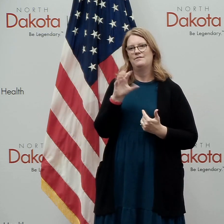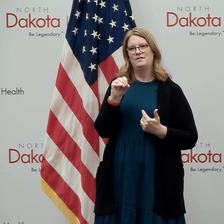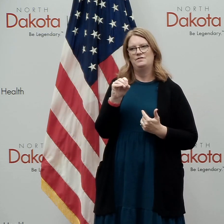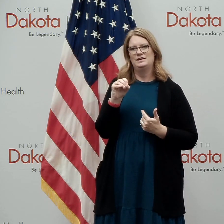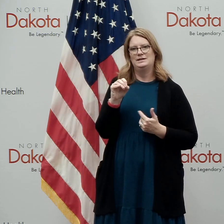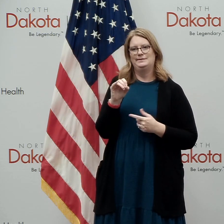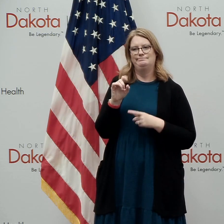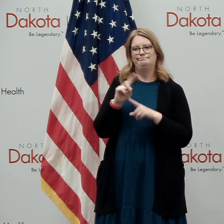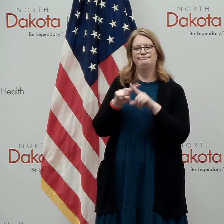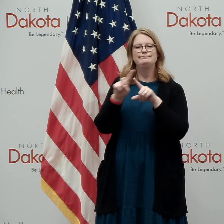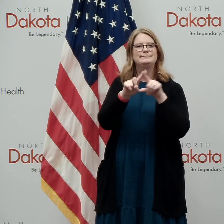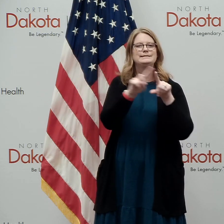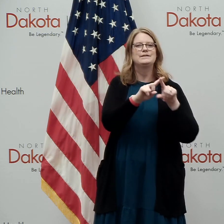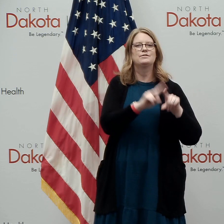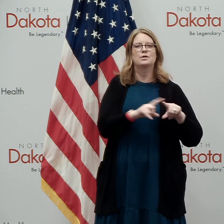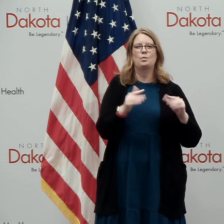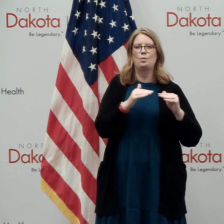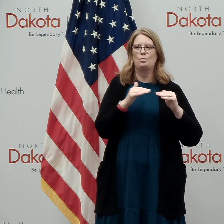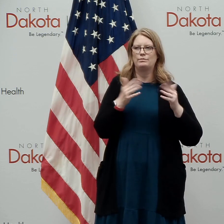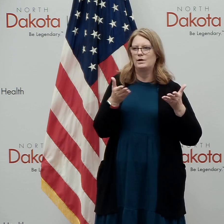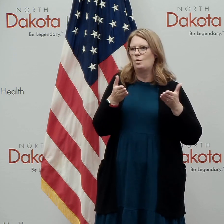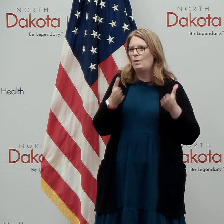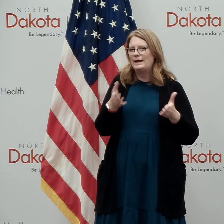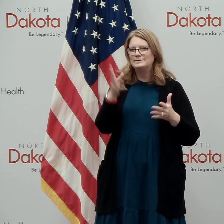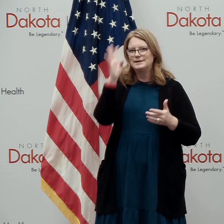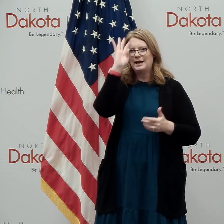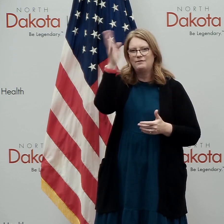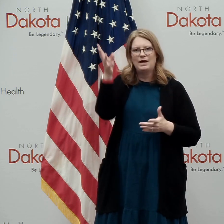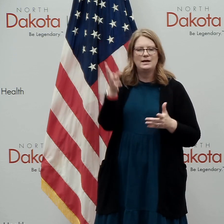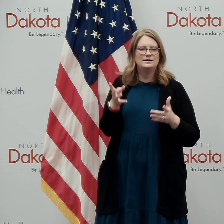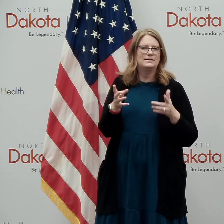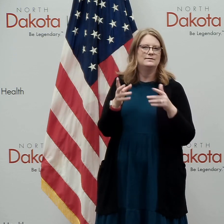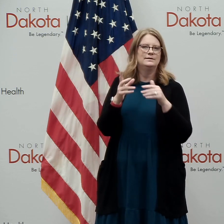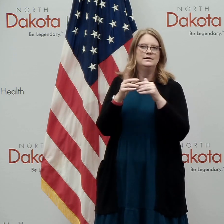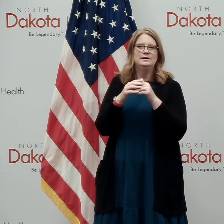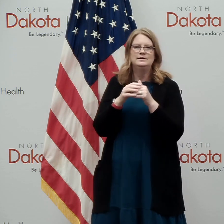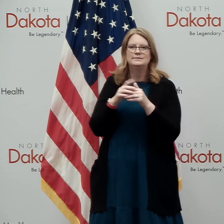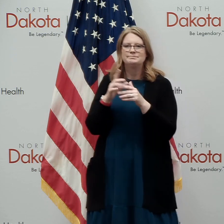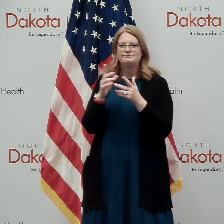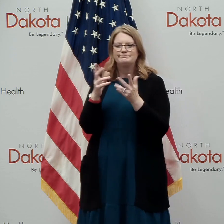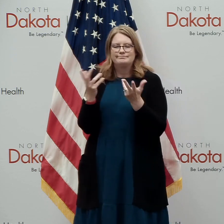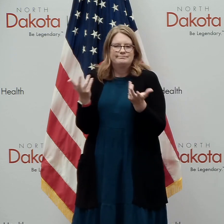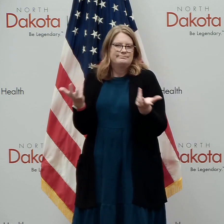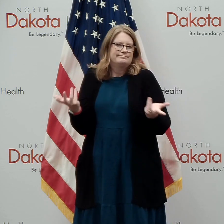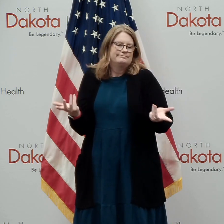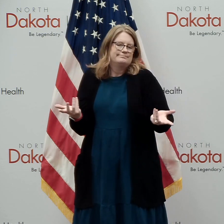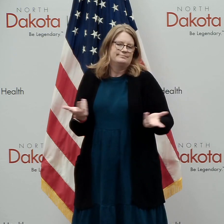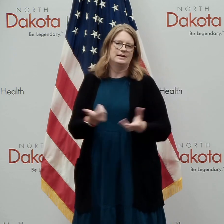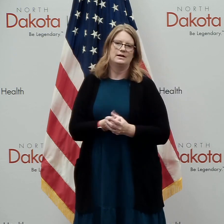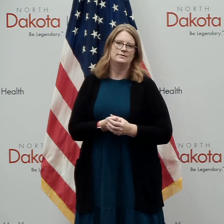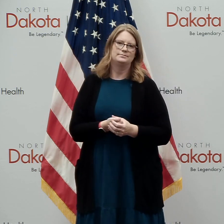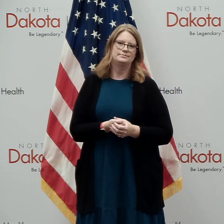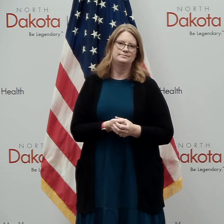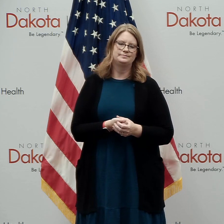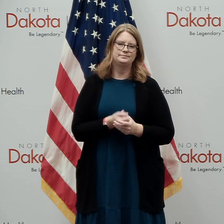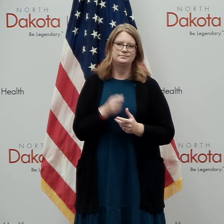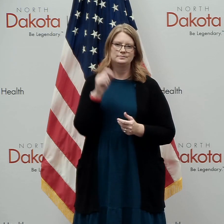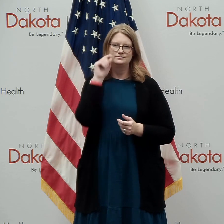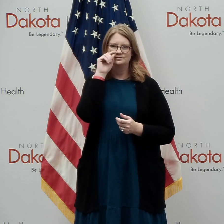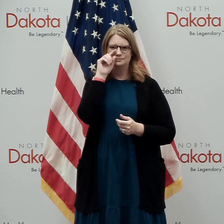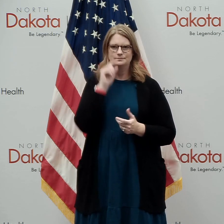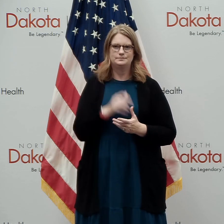innovation, and I don't want to be second guessing other governors, and but we do, as a state,